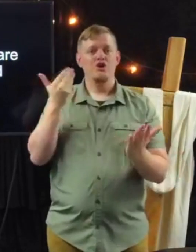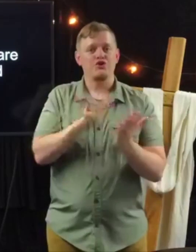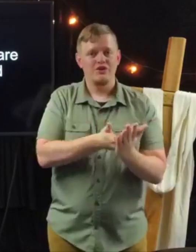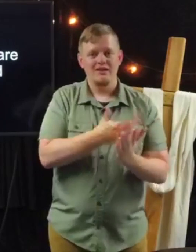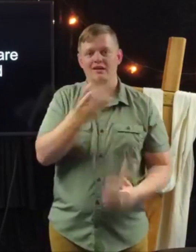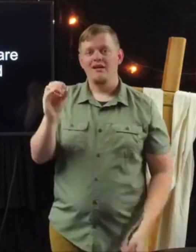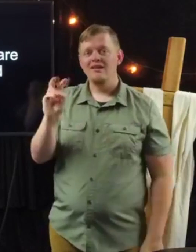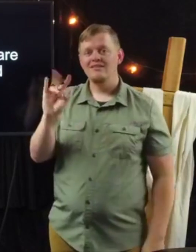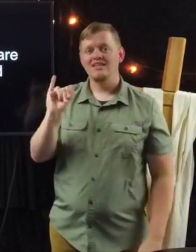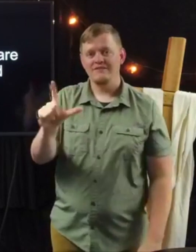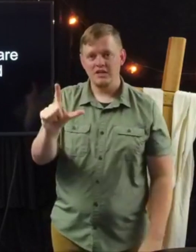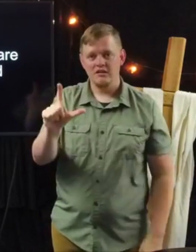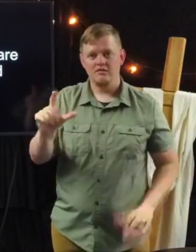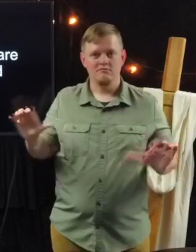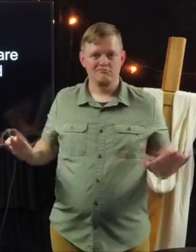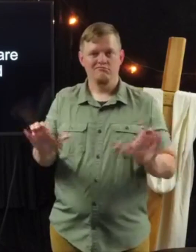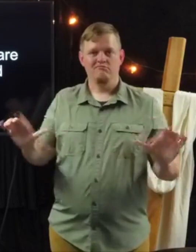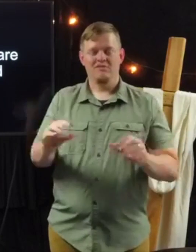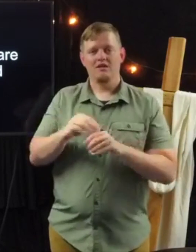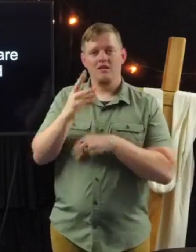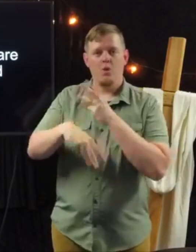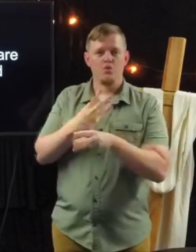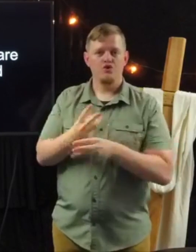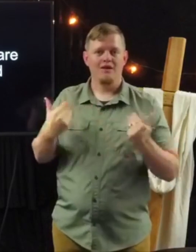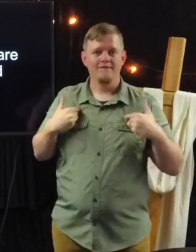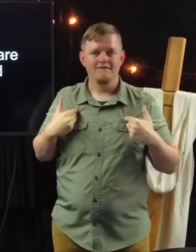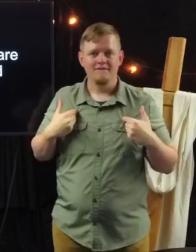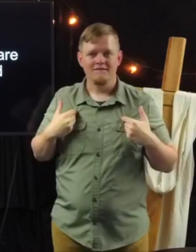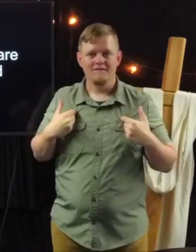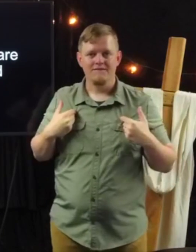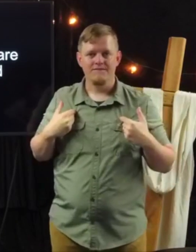that good and evil forces are working in the world.